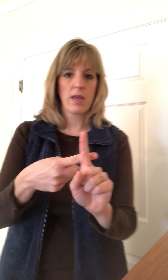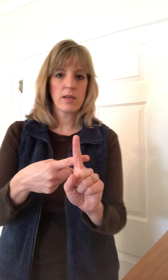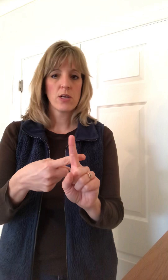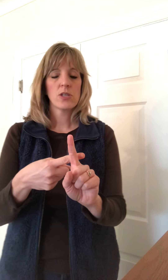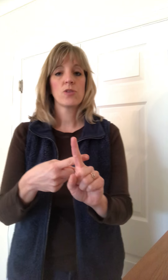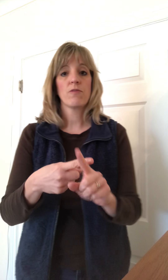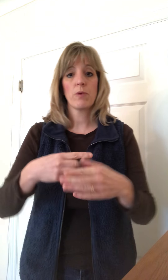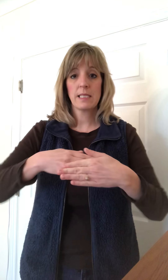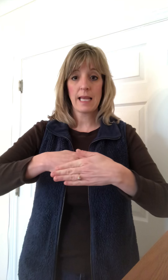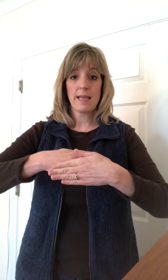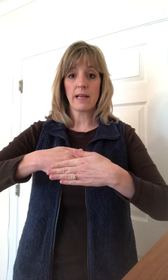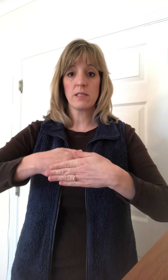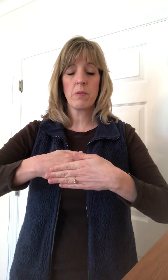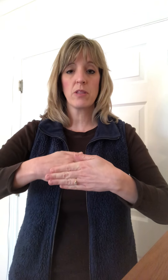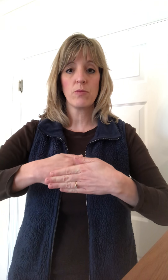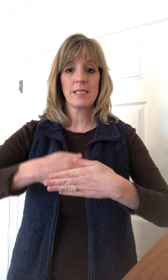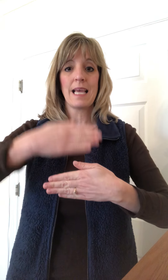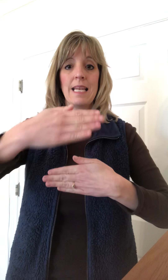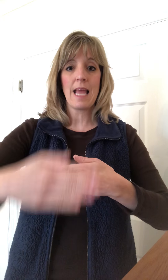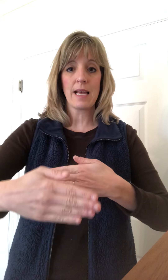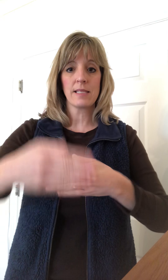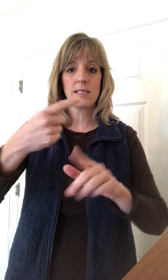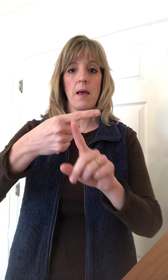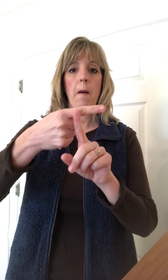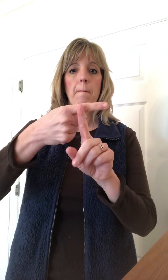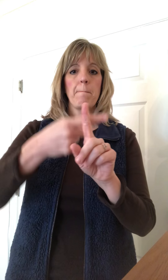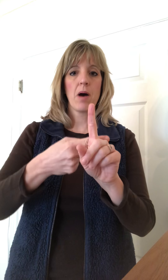okay? So if you want to say next month, you would say next month.